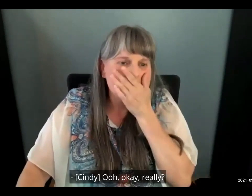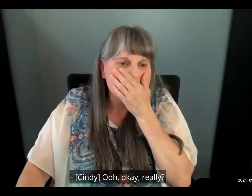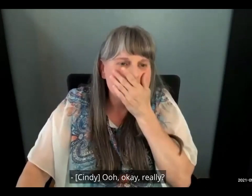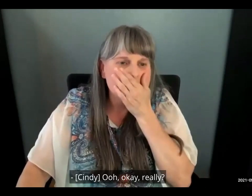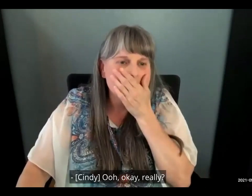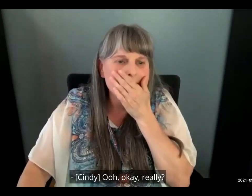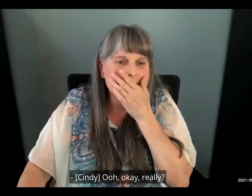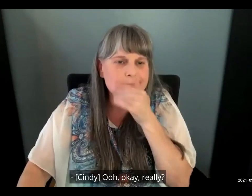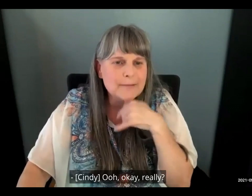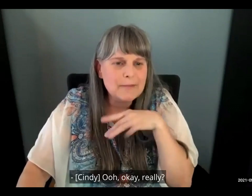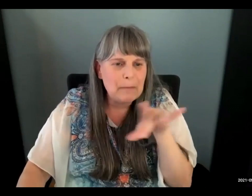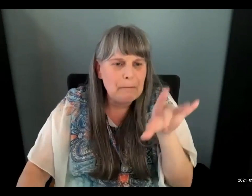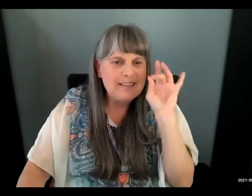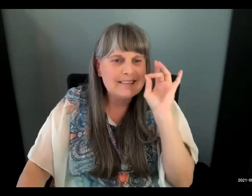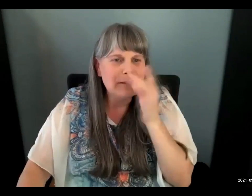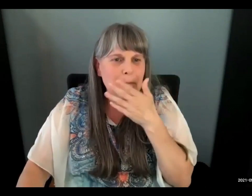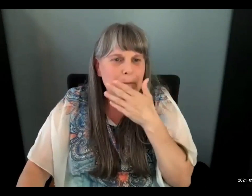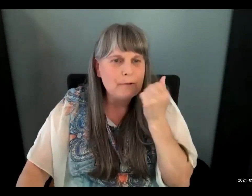Oh, okay, really?